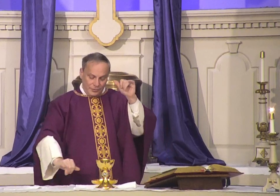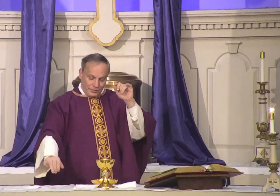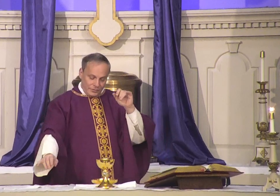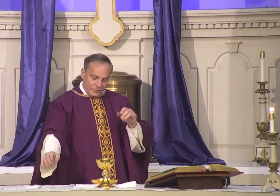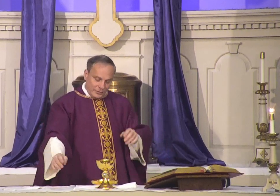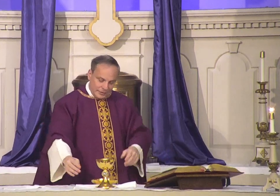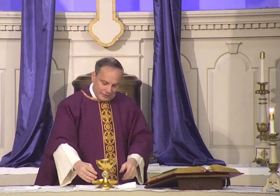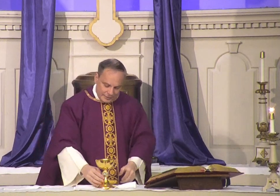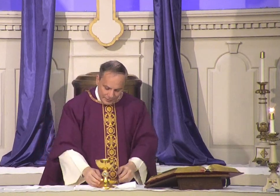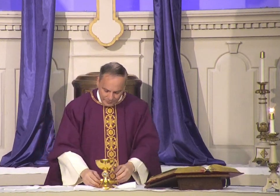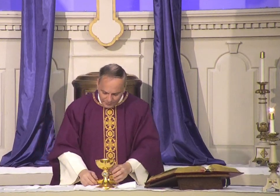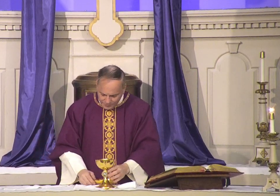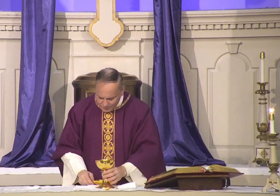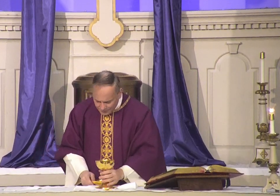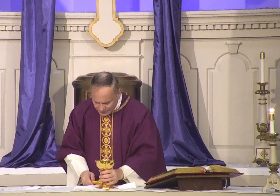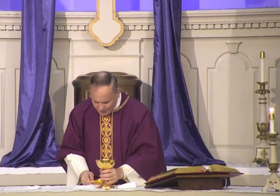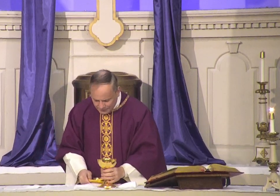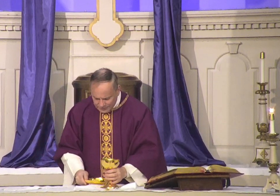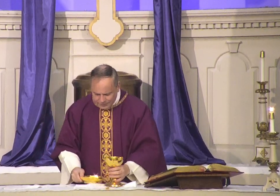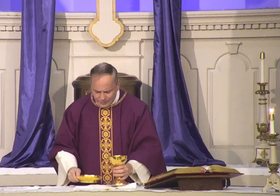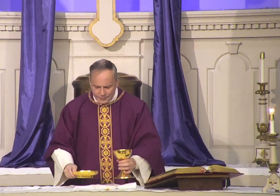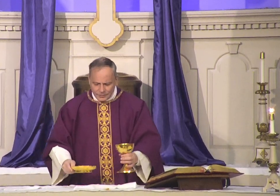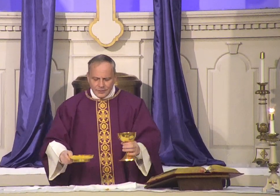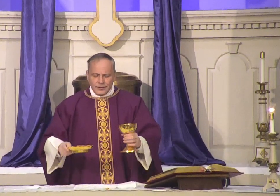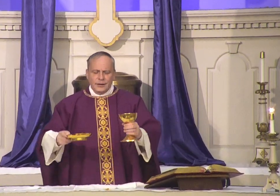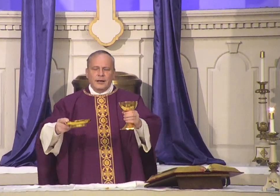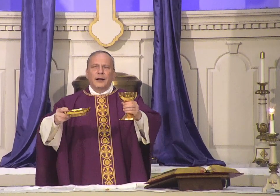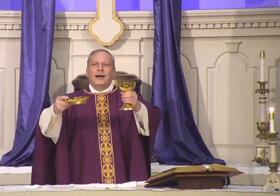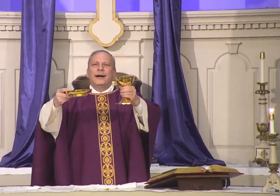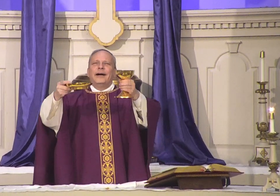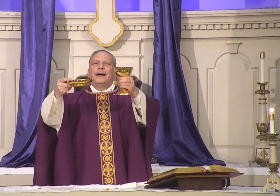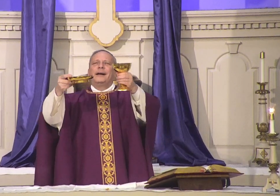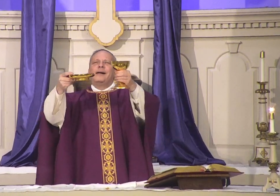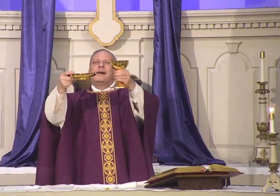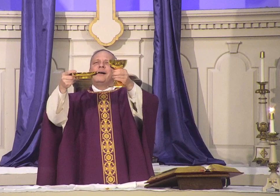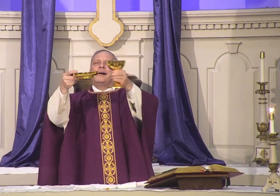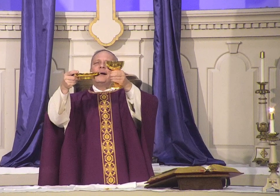yours, forever and ever.